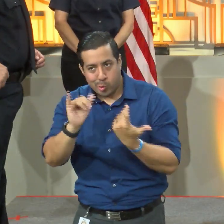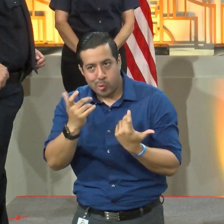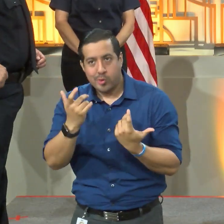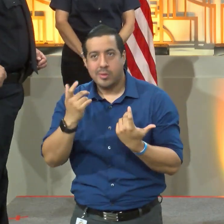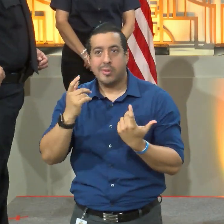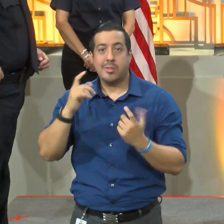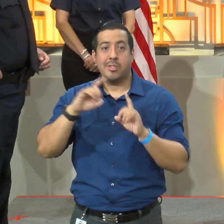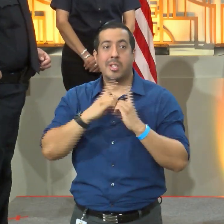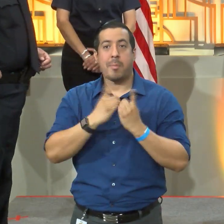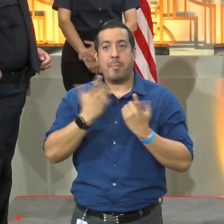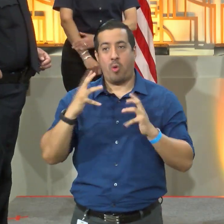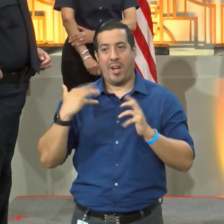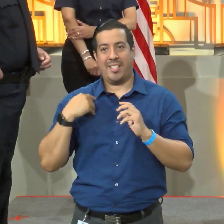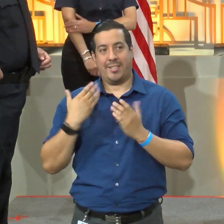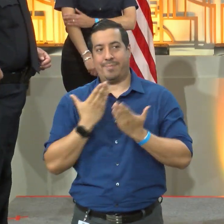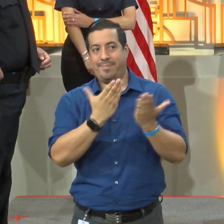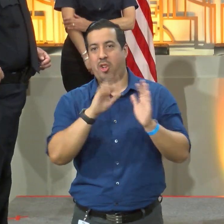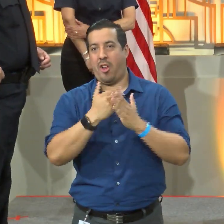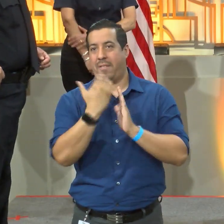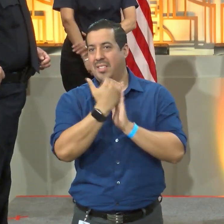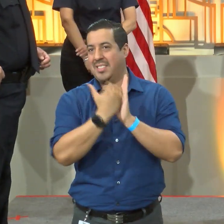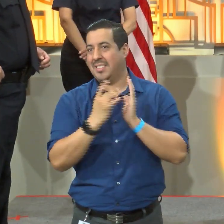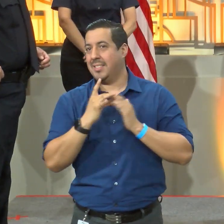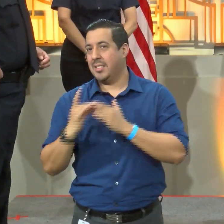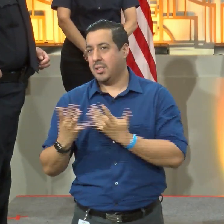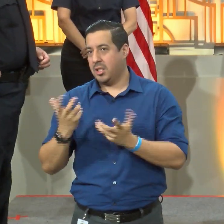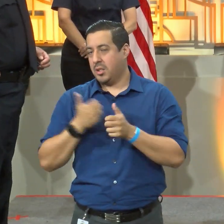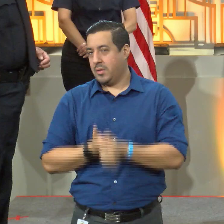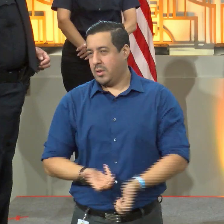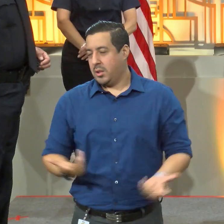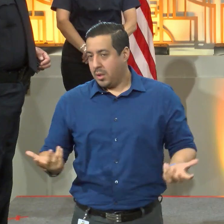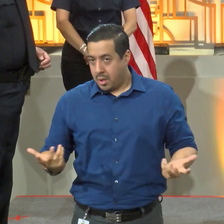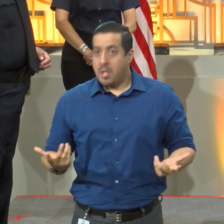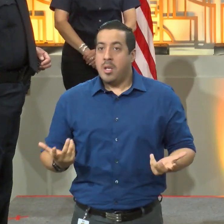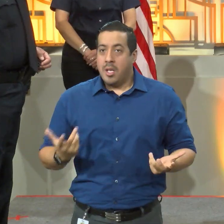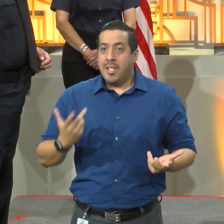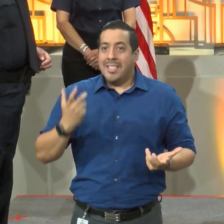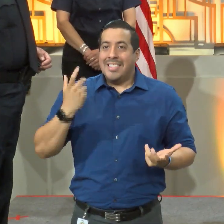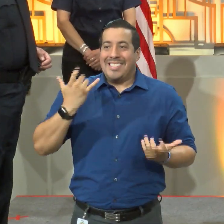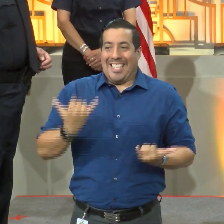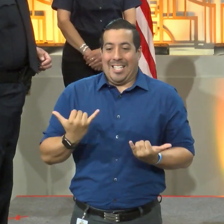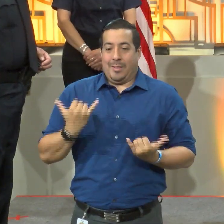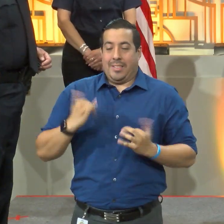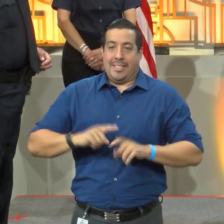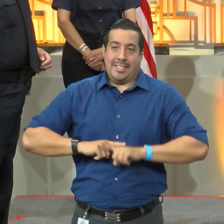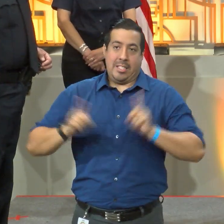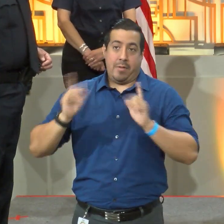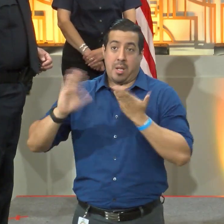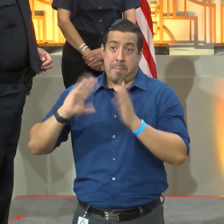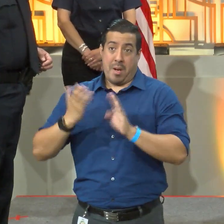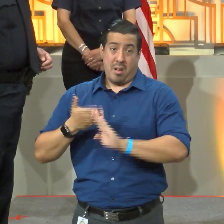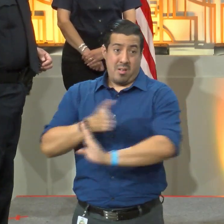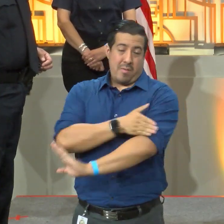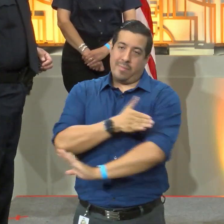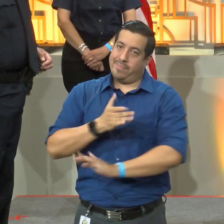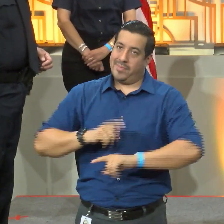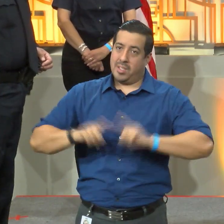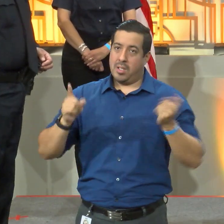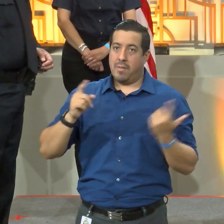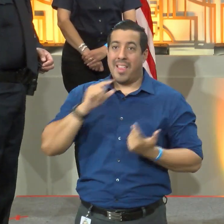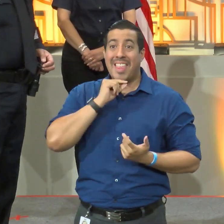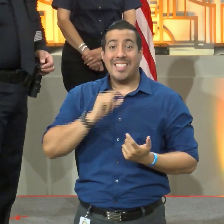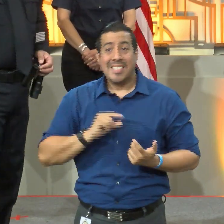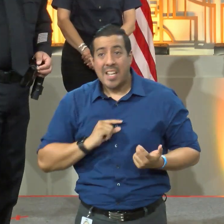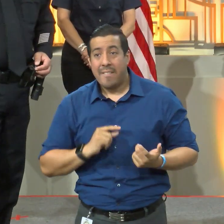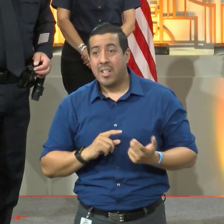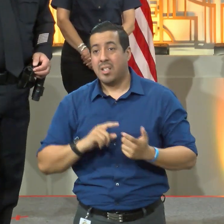has issued its guidelines and its recommendations. You just need to do things a lot different than the past. The Thanksgiving dinners